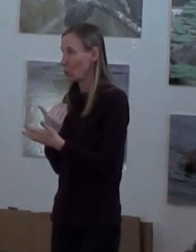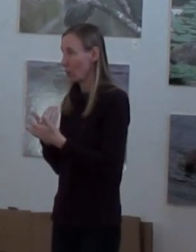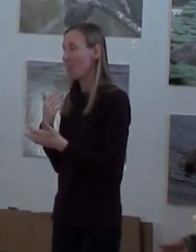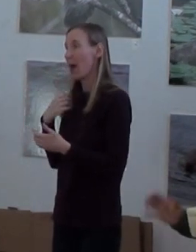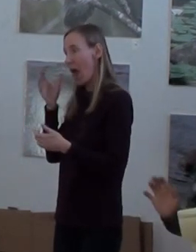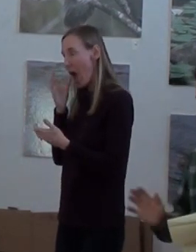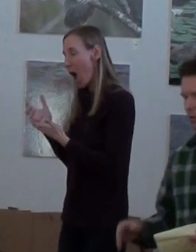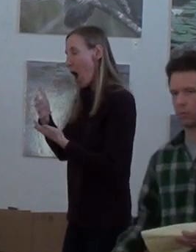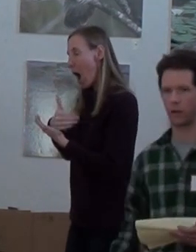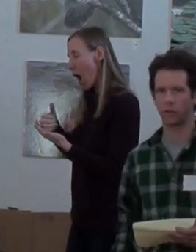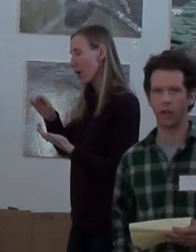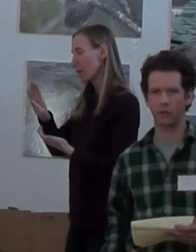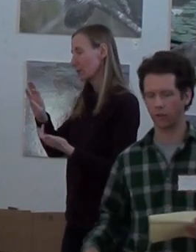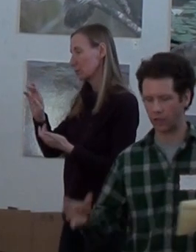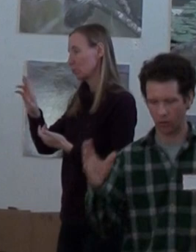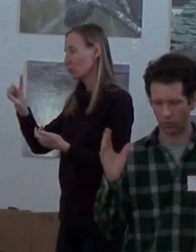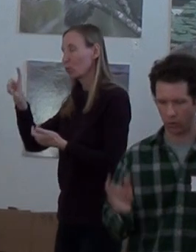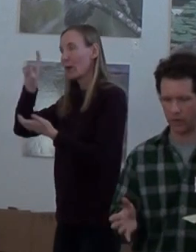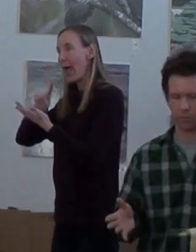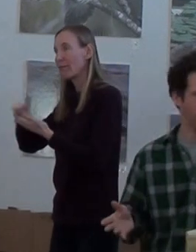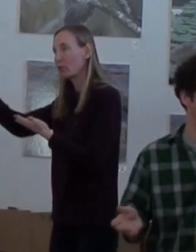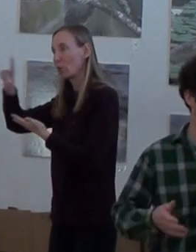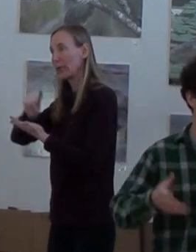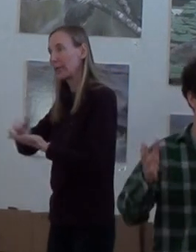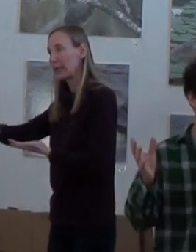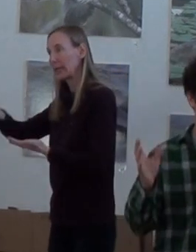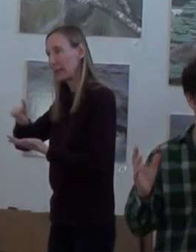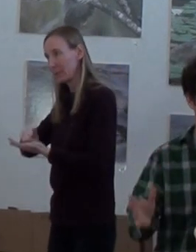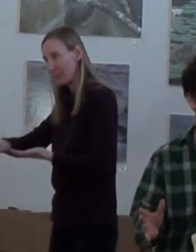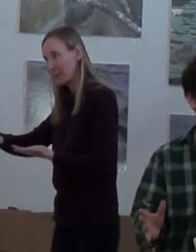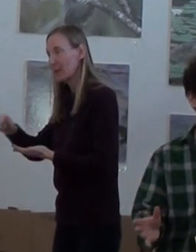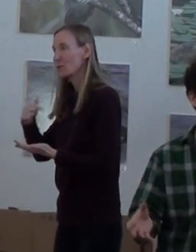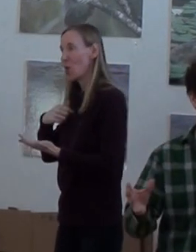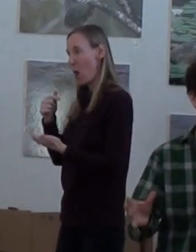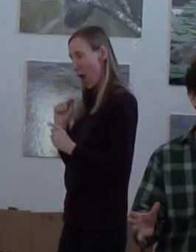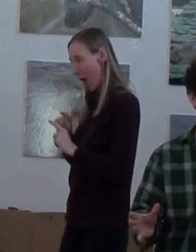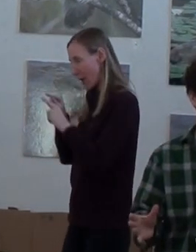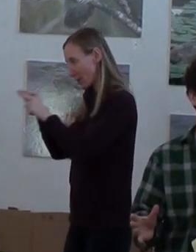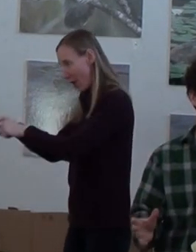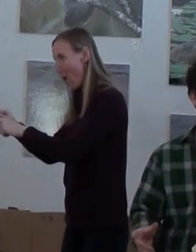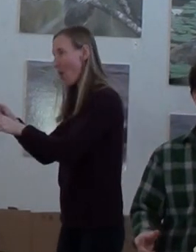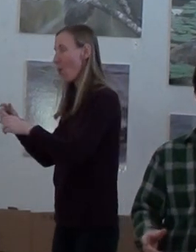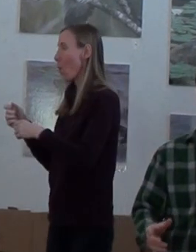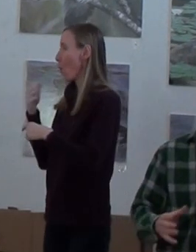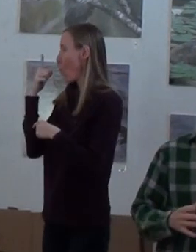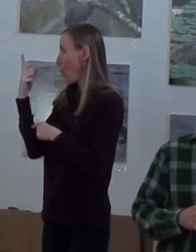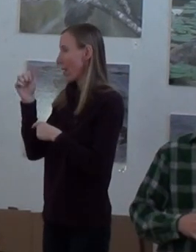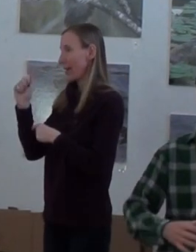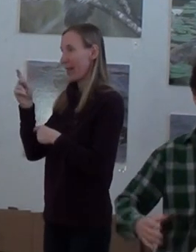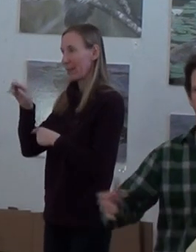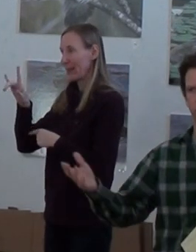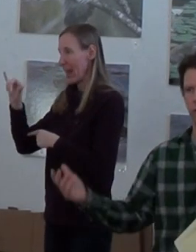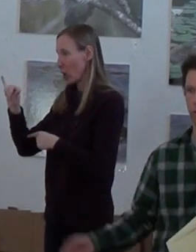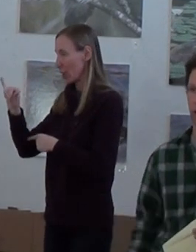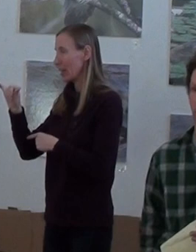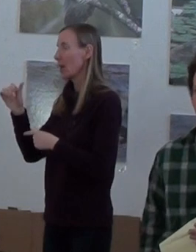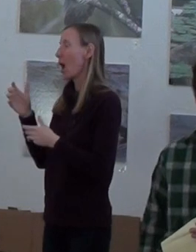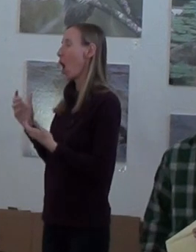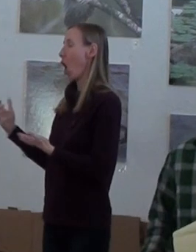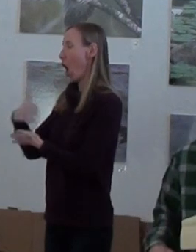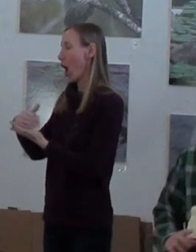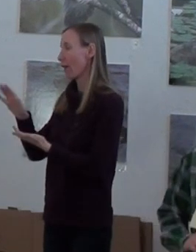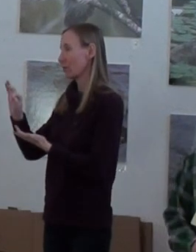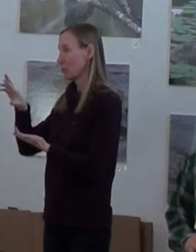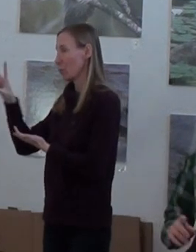it's maybe for some of you, but it's nice because I can go to one apiary and make all my splits here on a given day, and then everything kind of falls, because it's a very